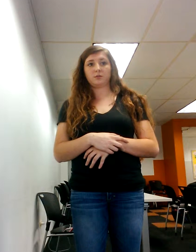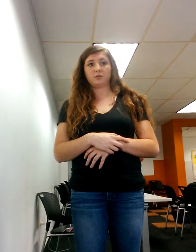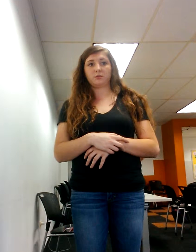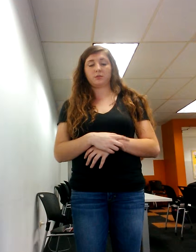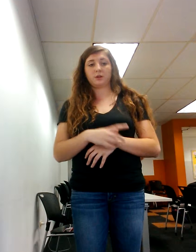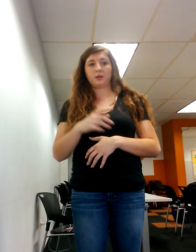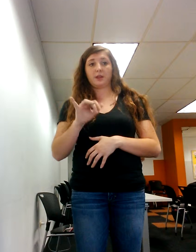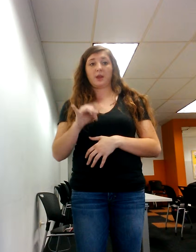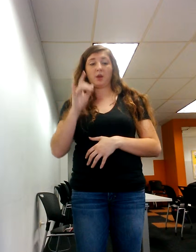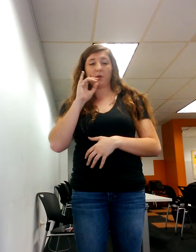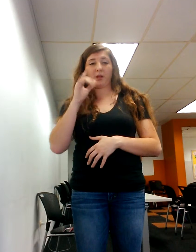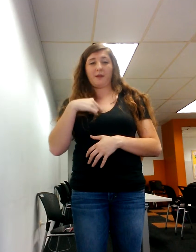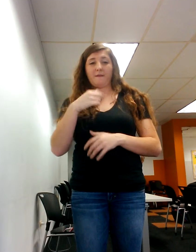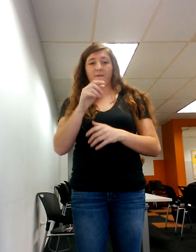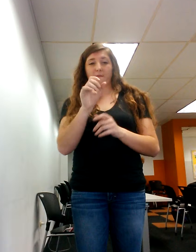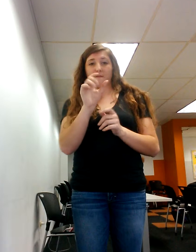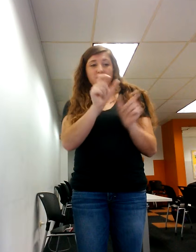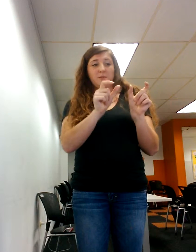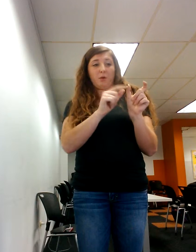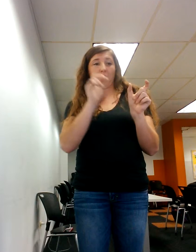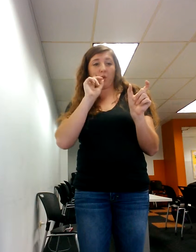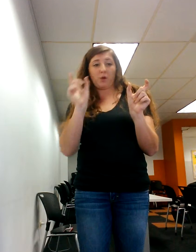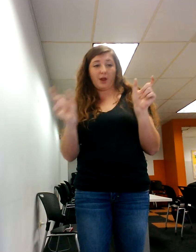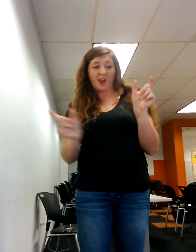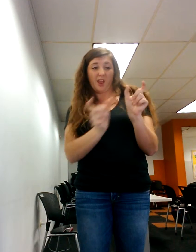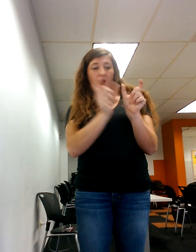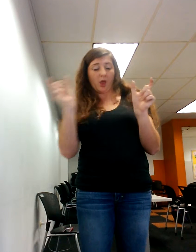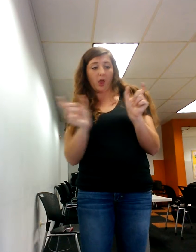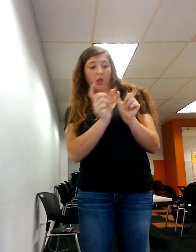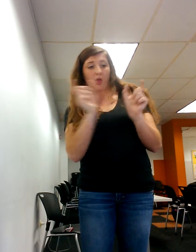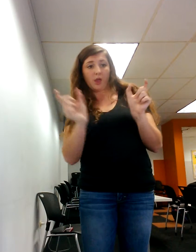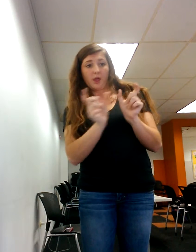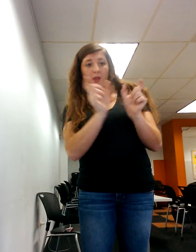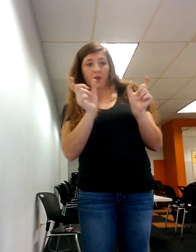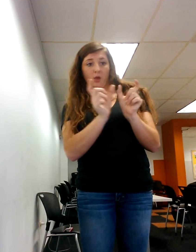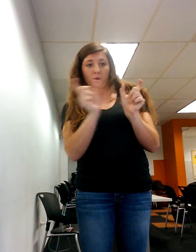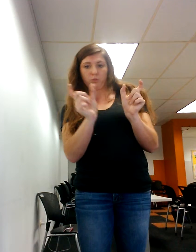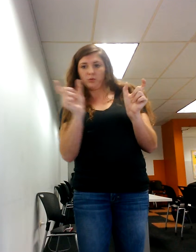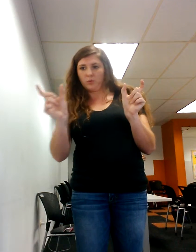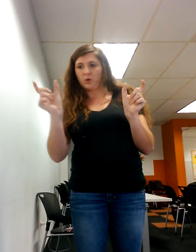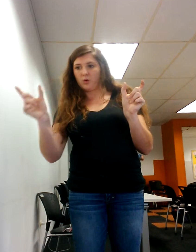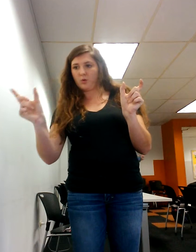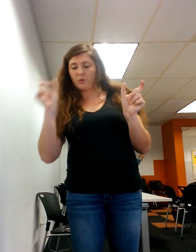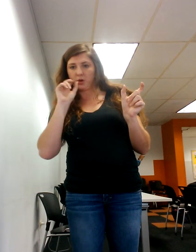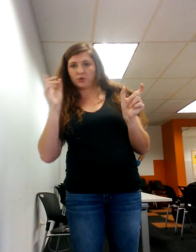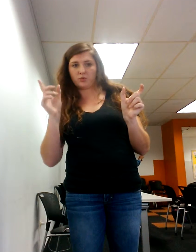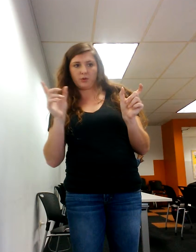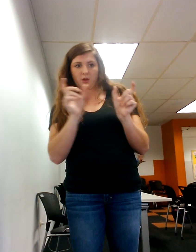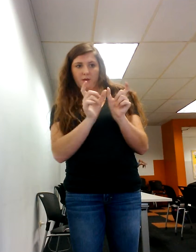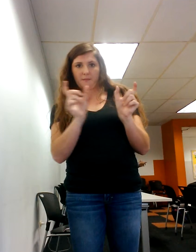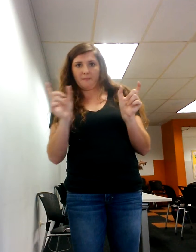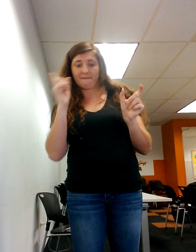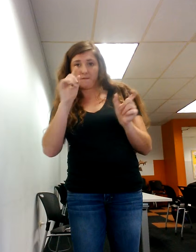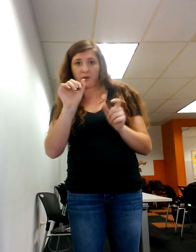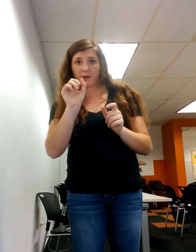parts together, affixes, suffixes, prefixes, to build words, right? So within my discourse, within my